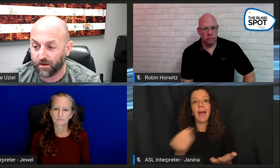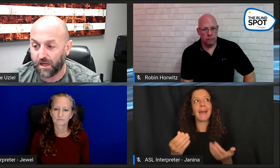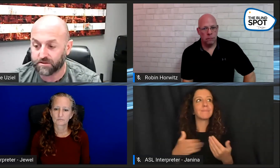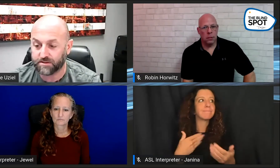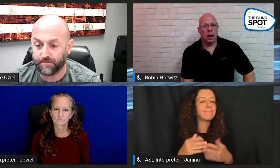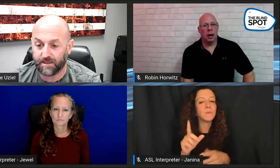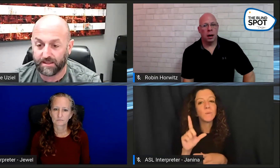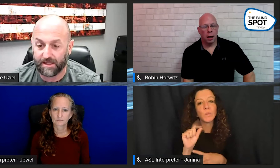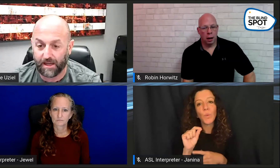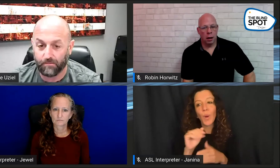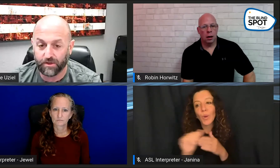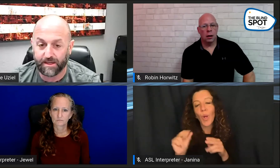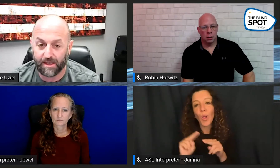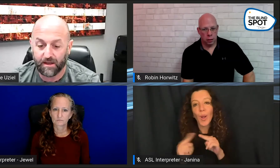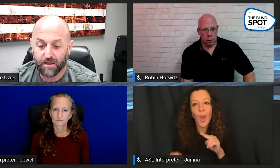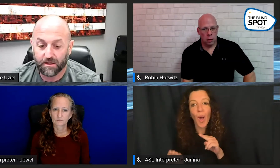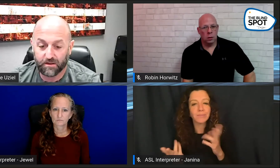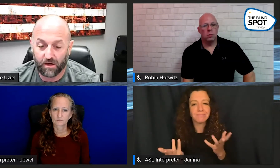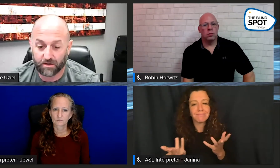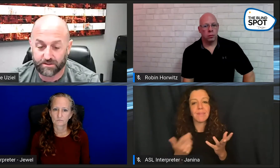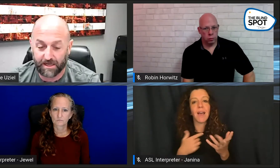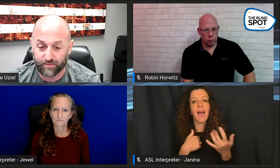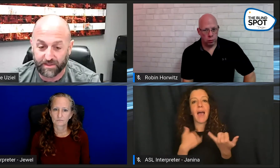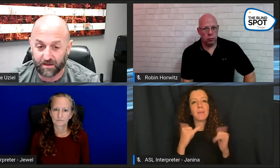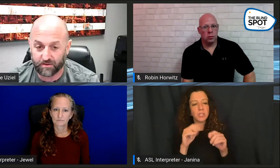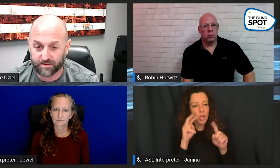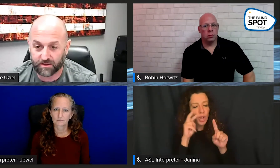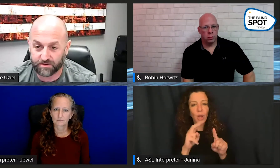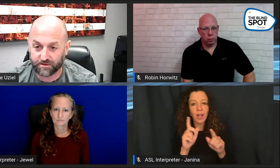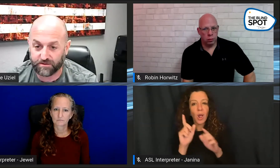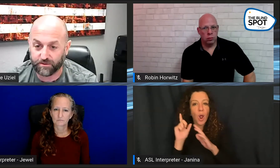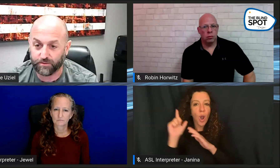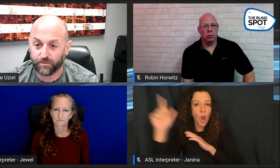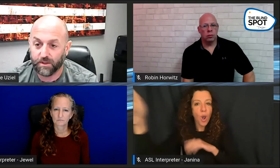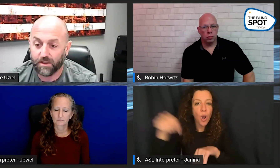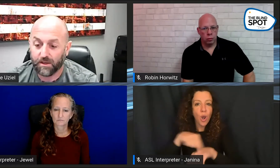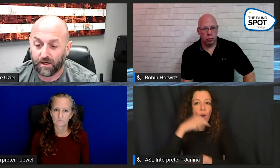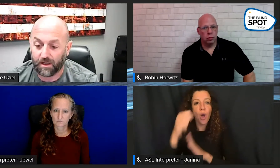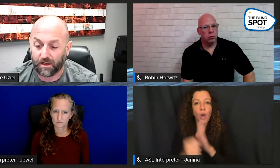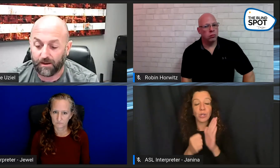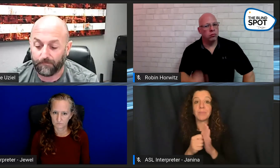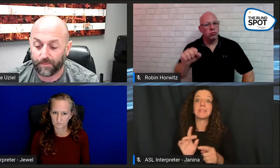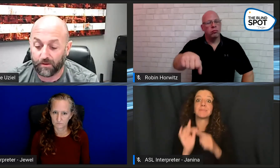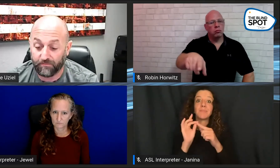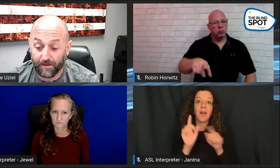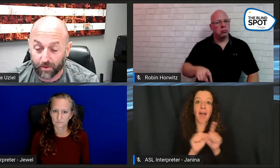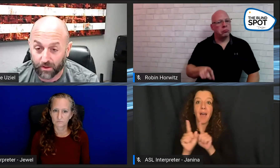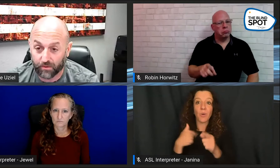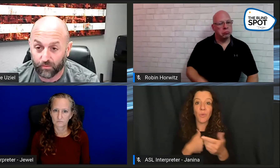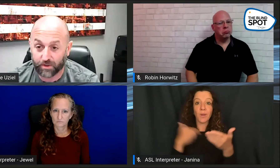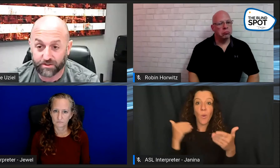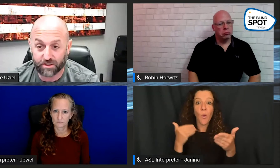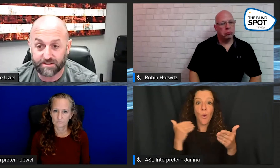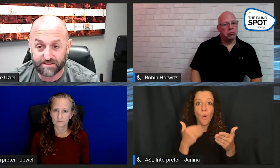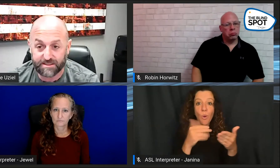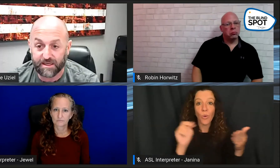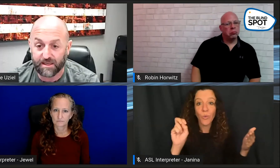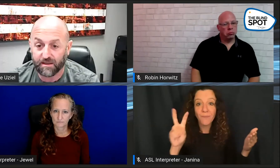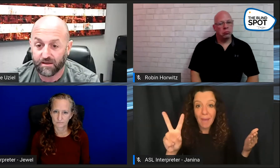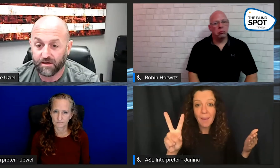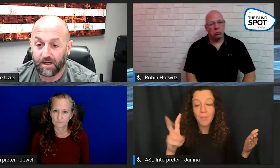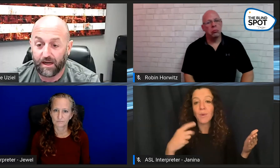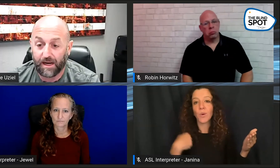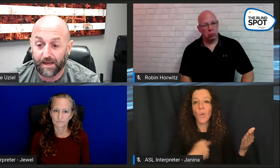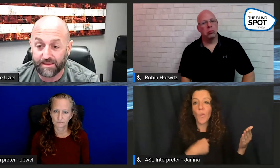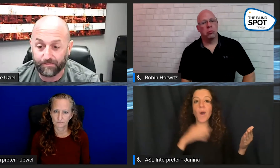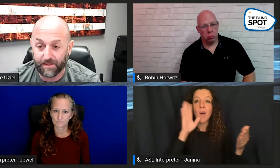$20 loss or something like that, I'm looking at as we get closer and closer to November, we're going to start to